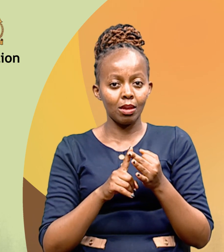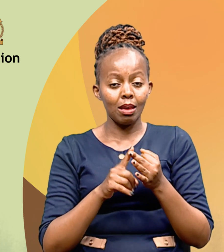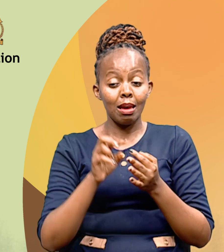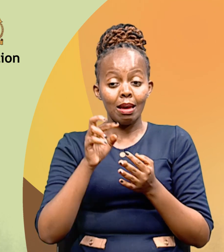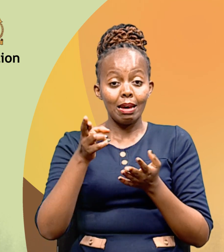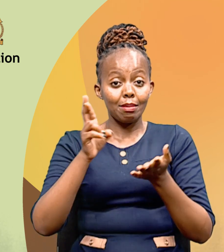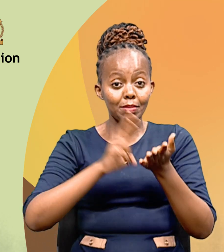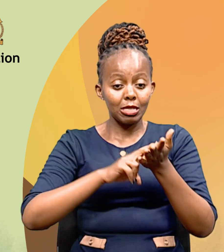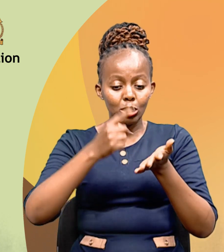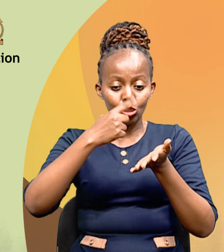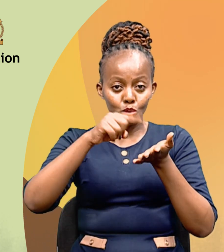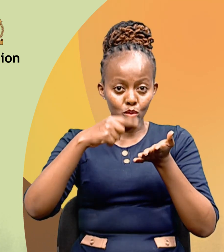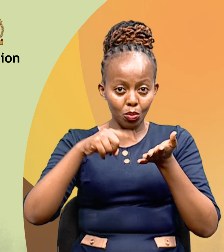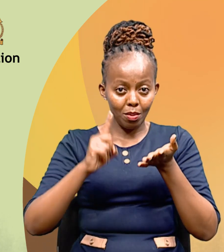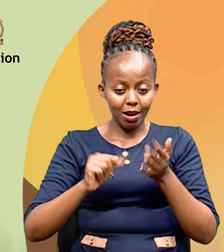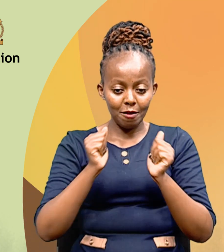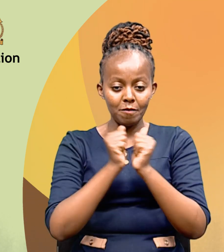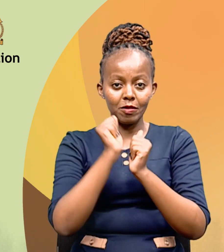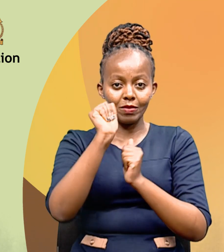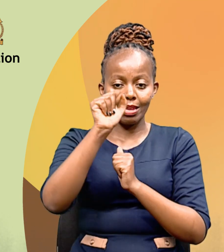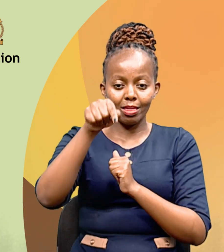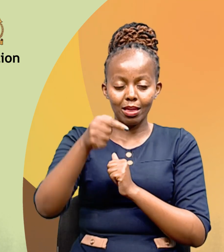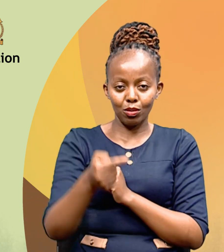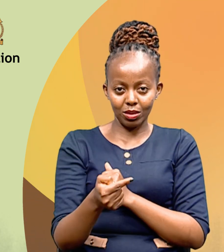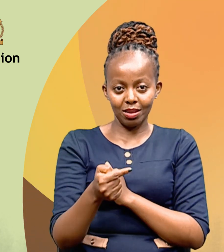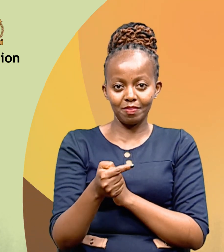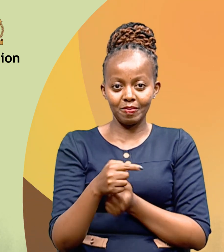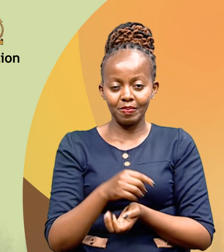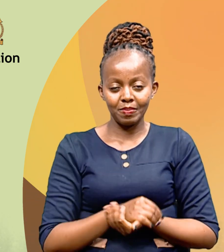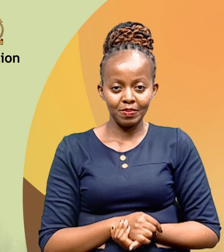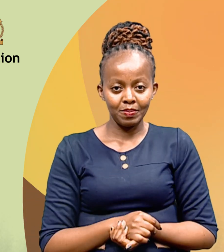remark is 15,000 Kenyan shillings.